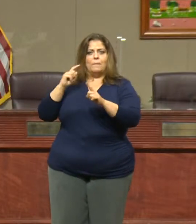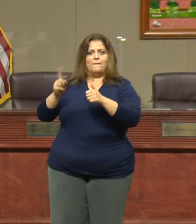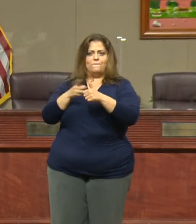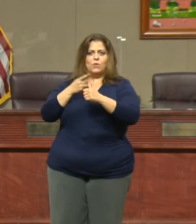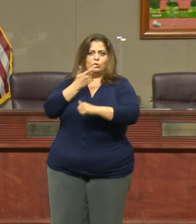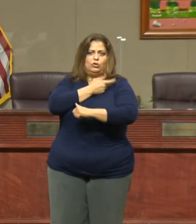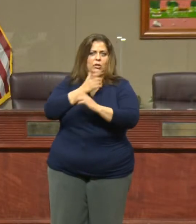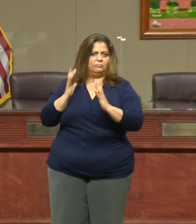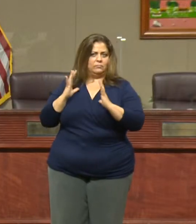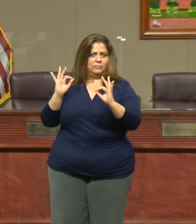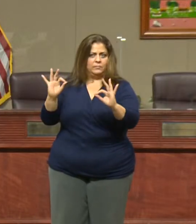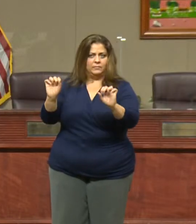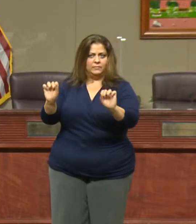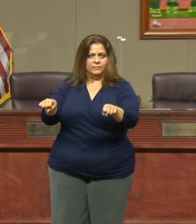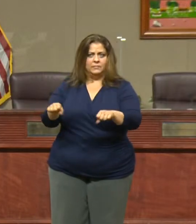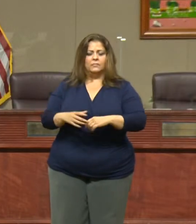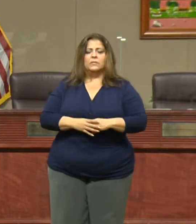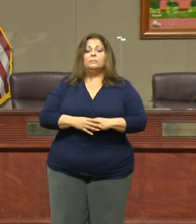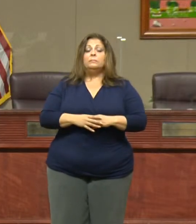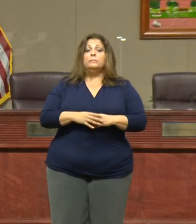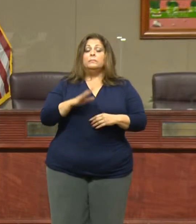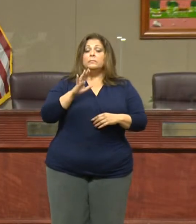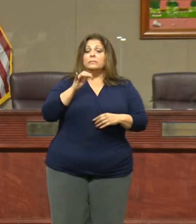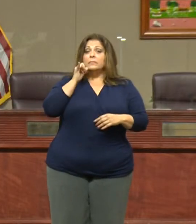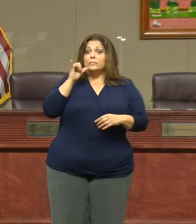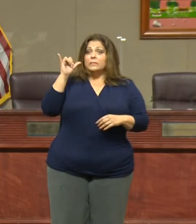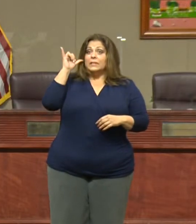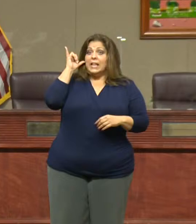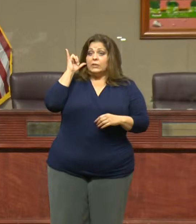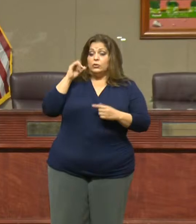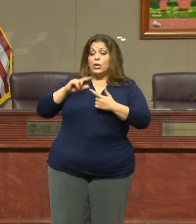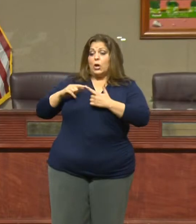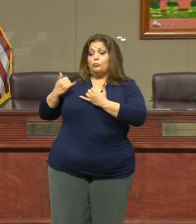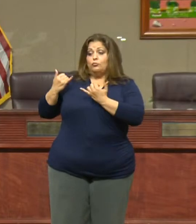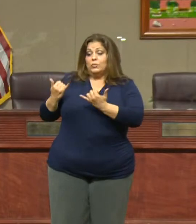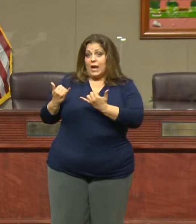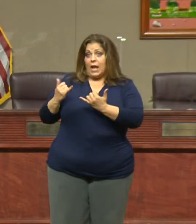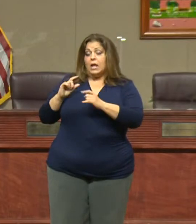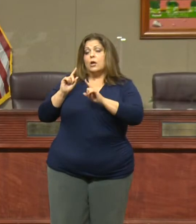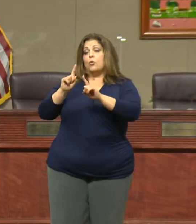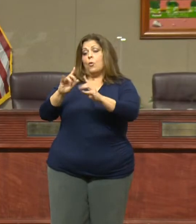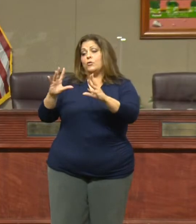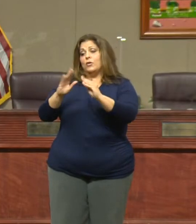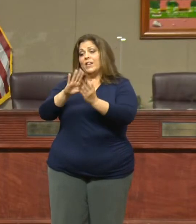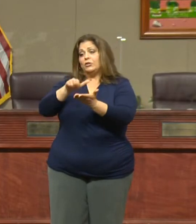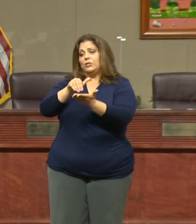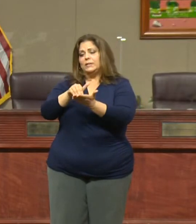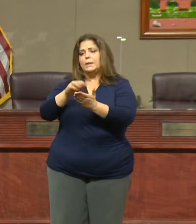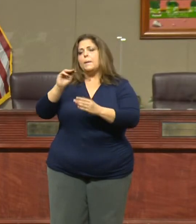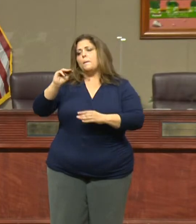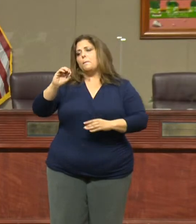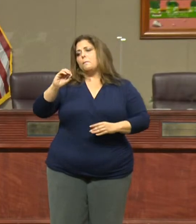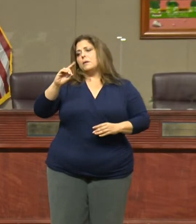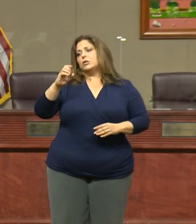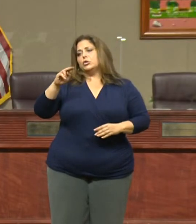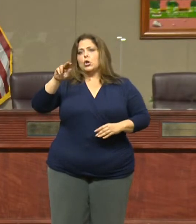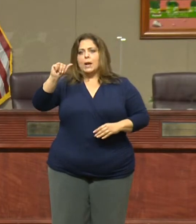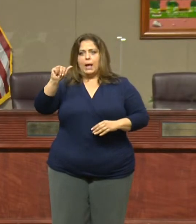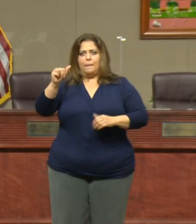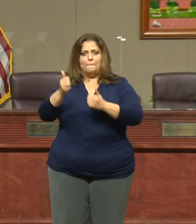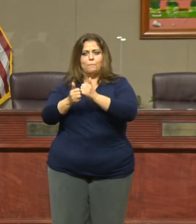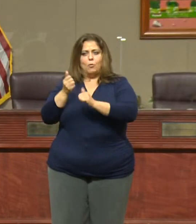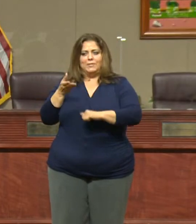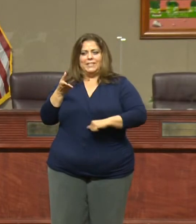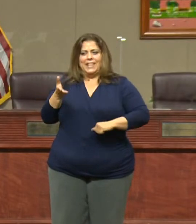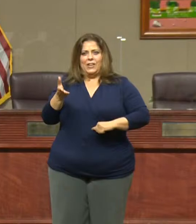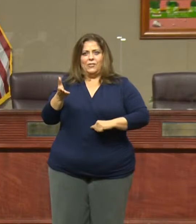and tomorrow, we are offering Moderna at the convention center, large volume of Moderna. That's why we